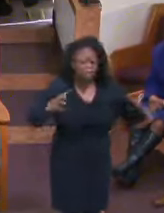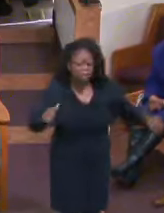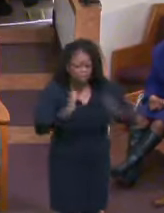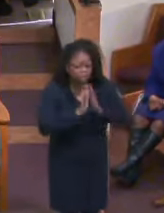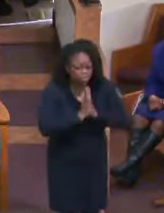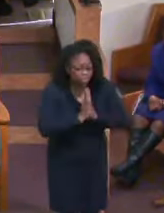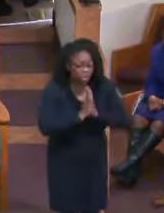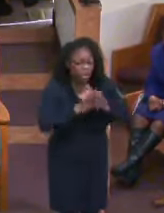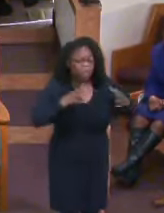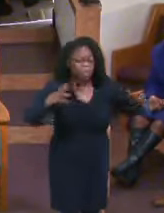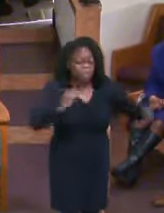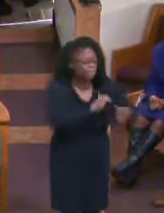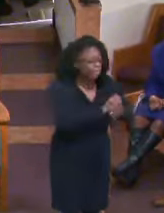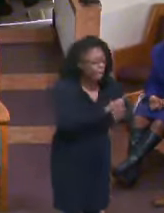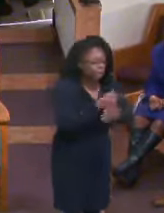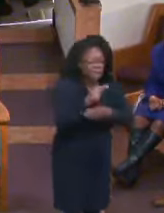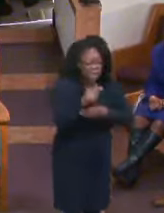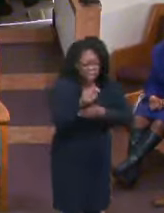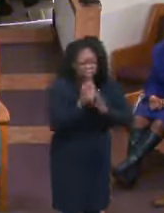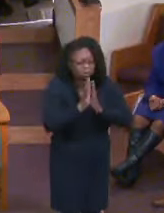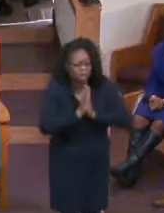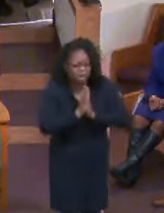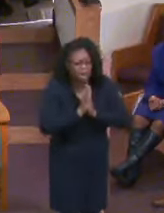prayer, little power. No prayer.